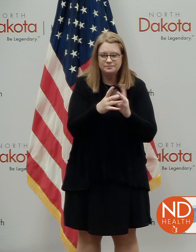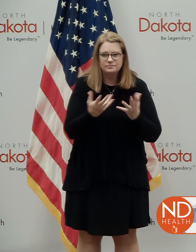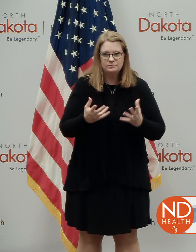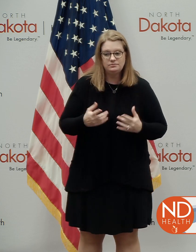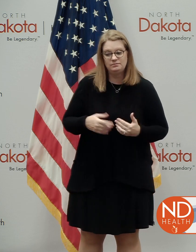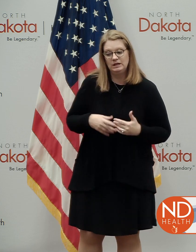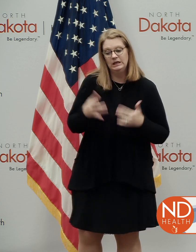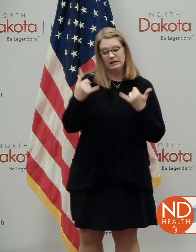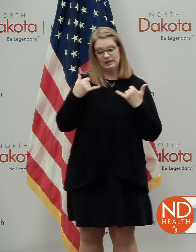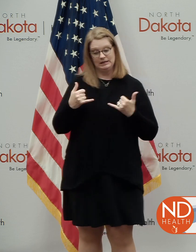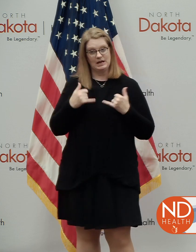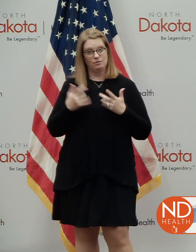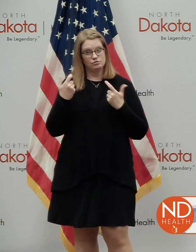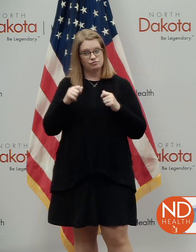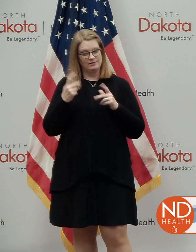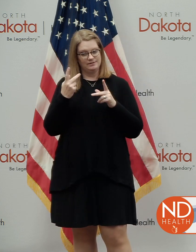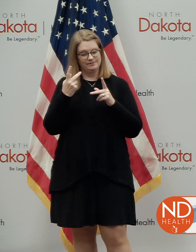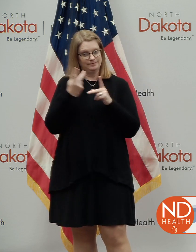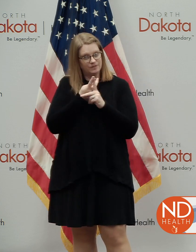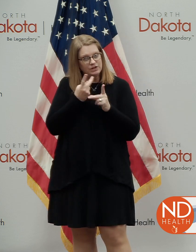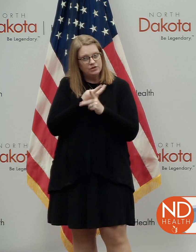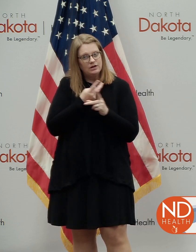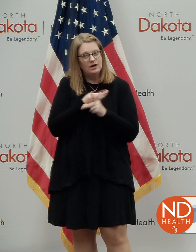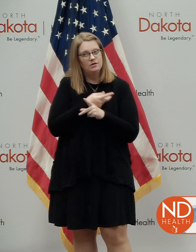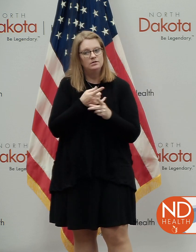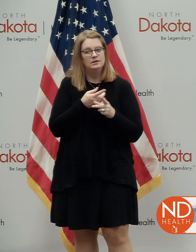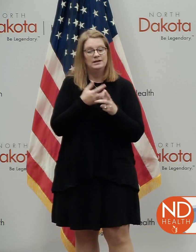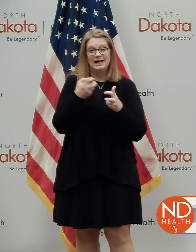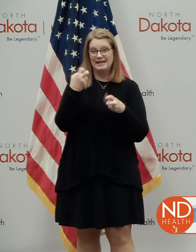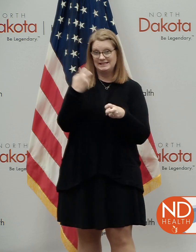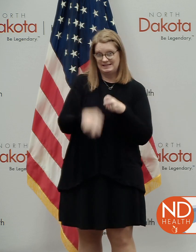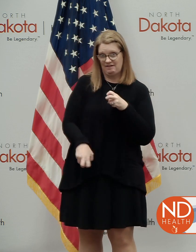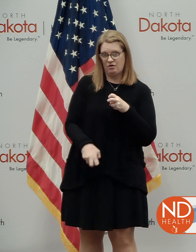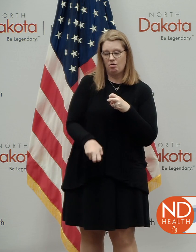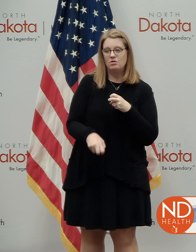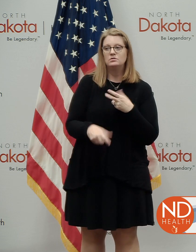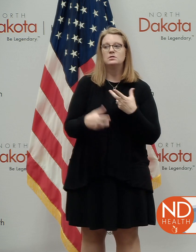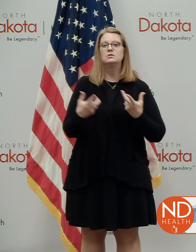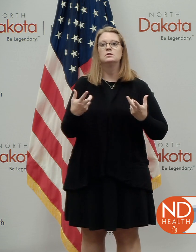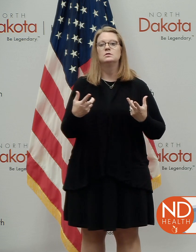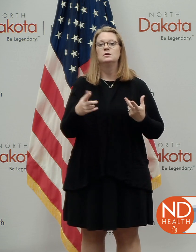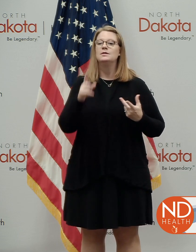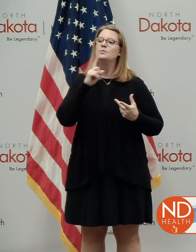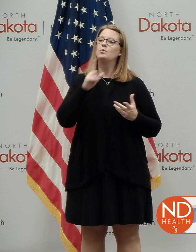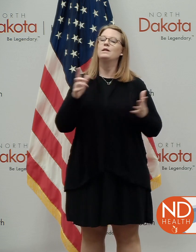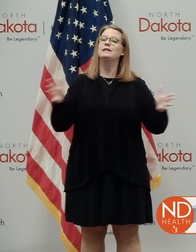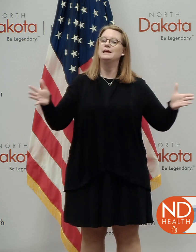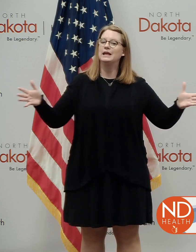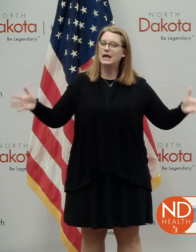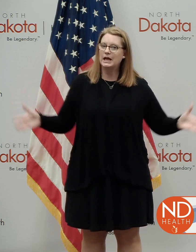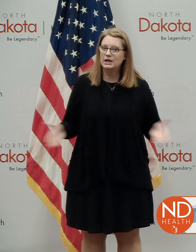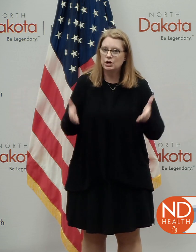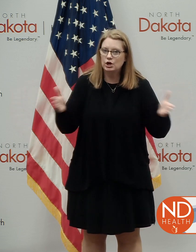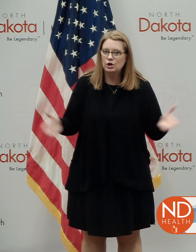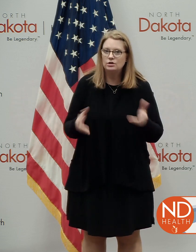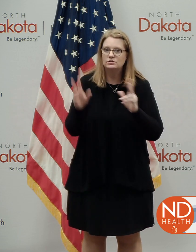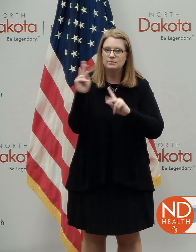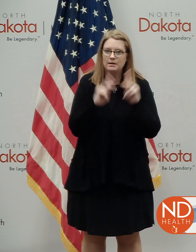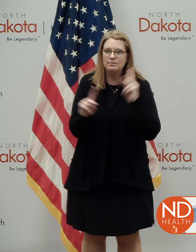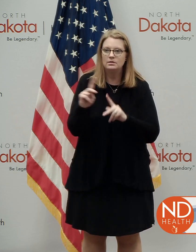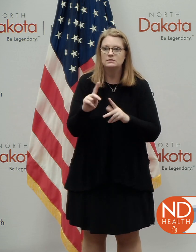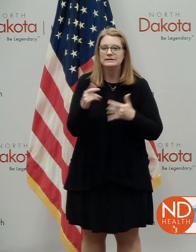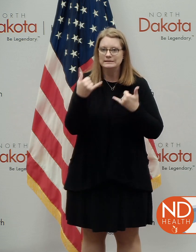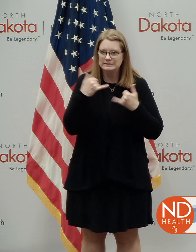it, that it's difficult times, but we're going to strongly encourage people, keep coming in for health